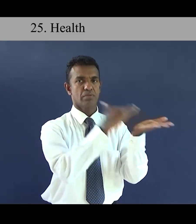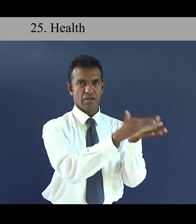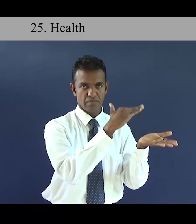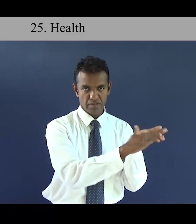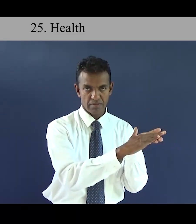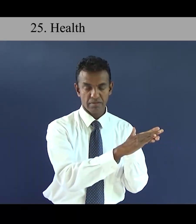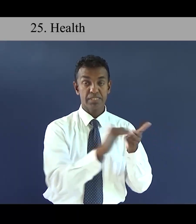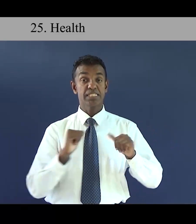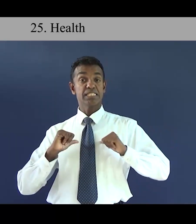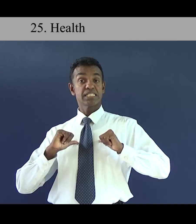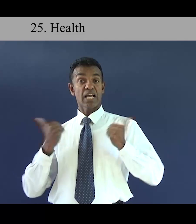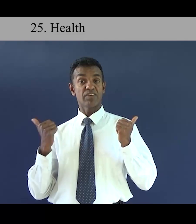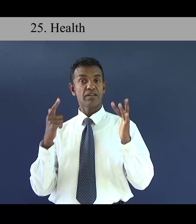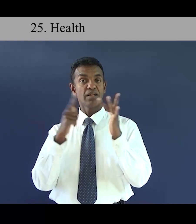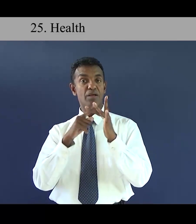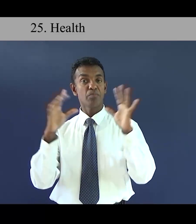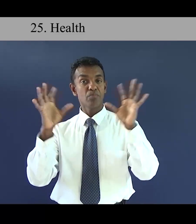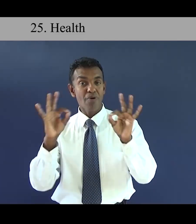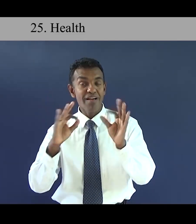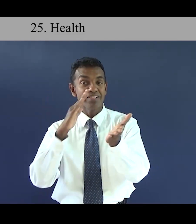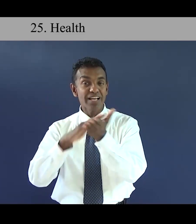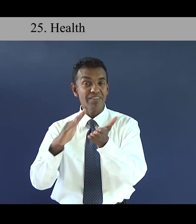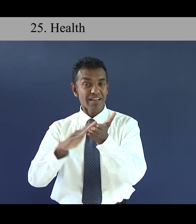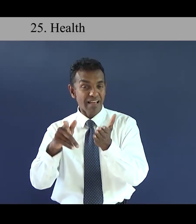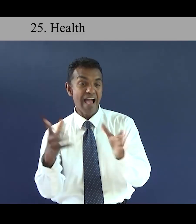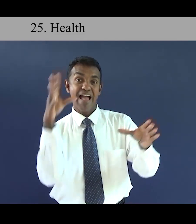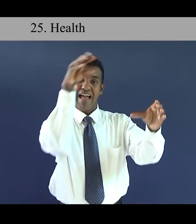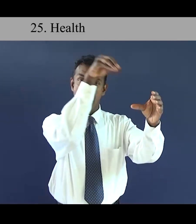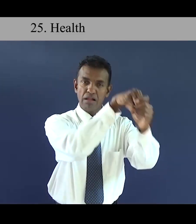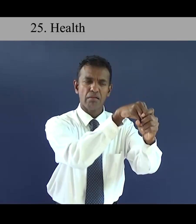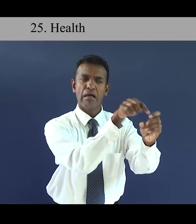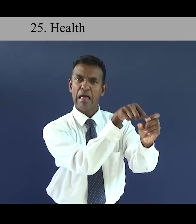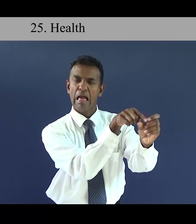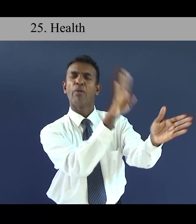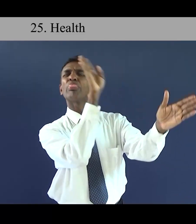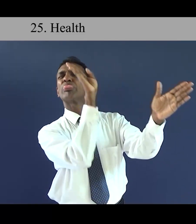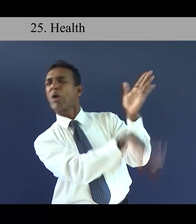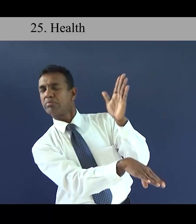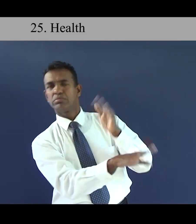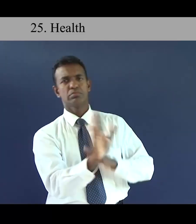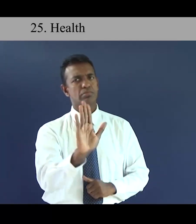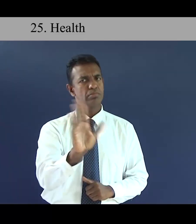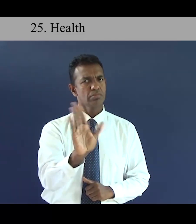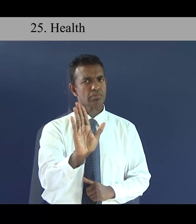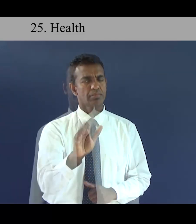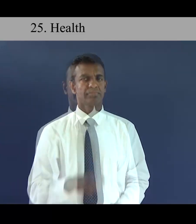health and life insurance. Make sure people are not